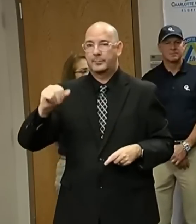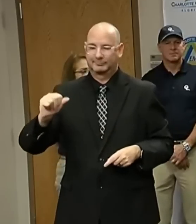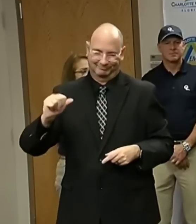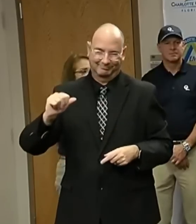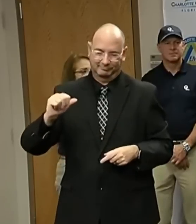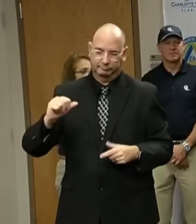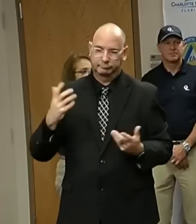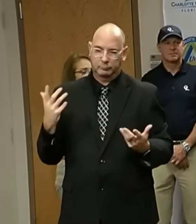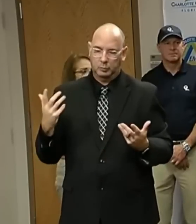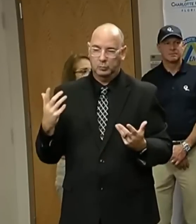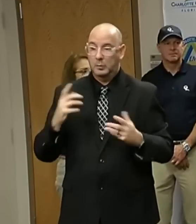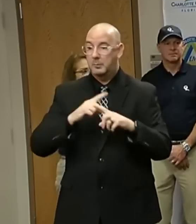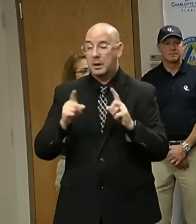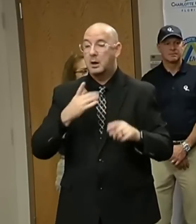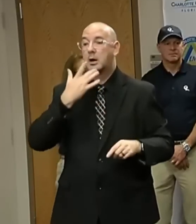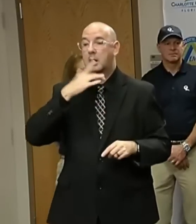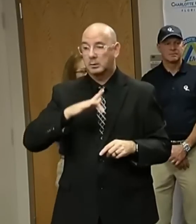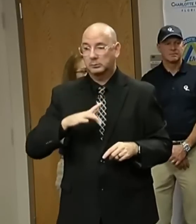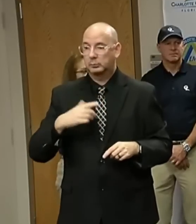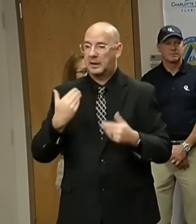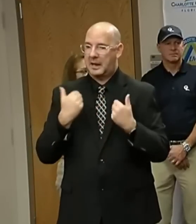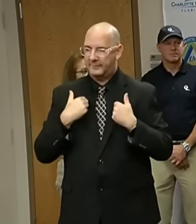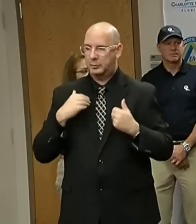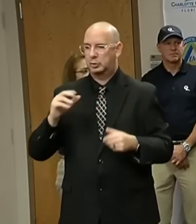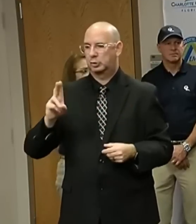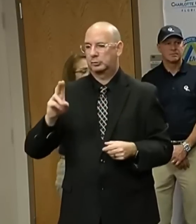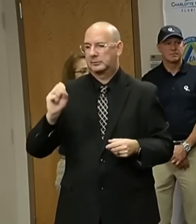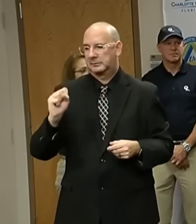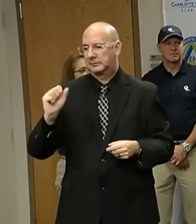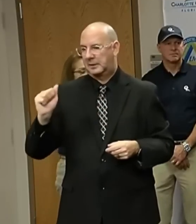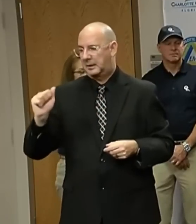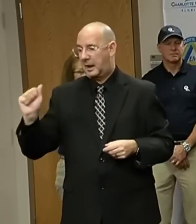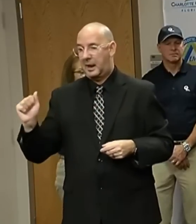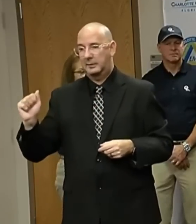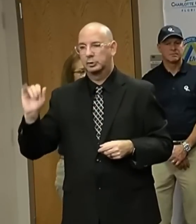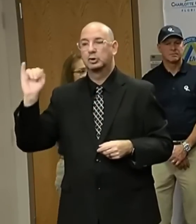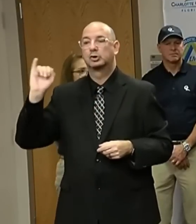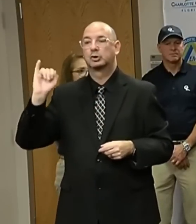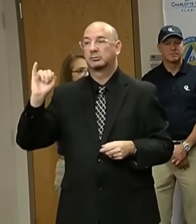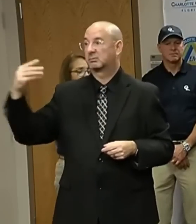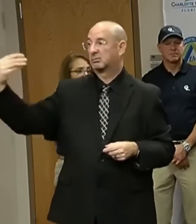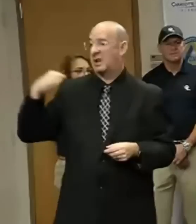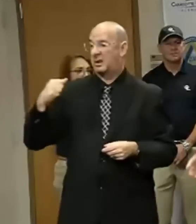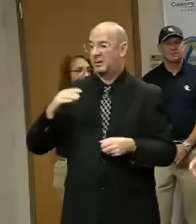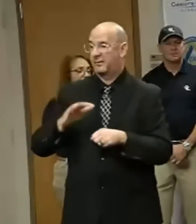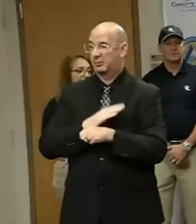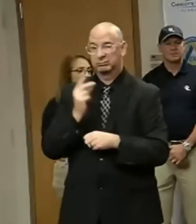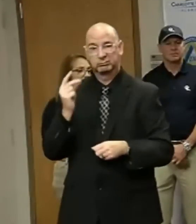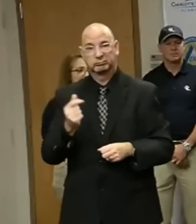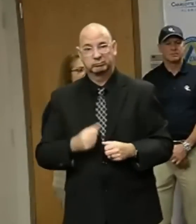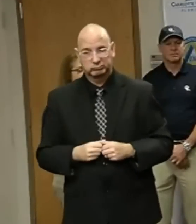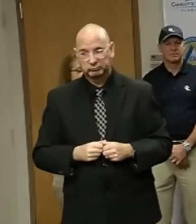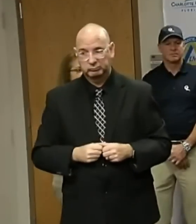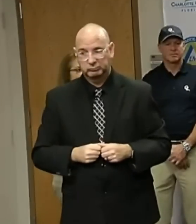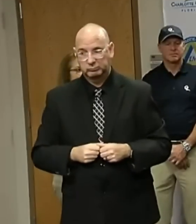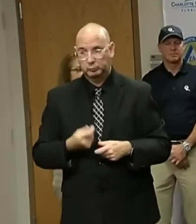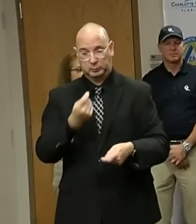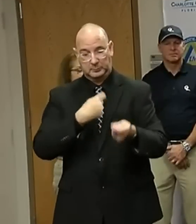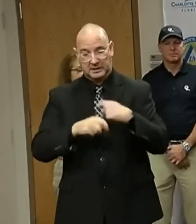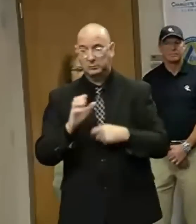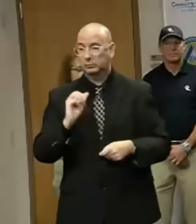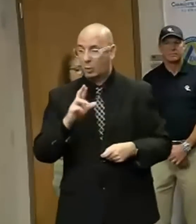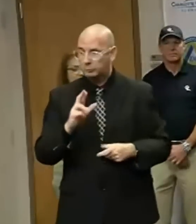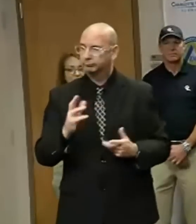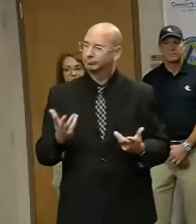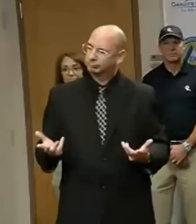do that. But we literally we're seeing cars washed away, cars totally submerged, and so we understand that people are going to need to